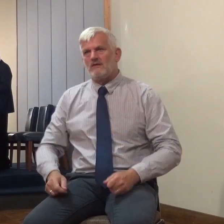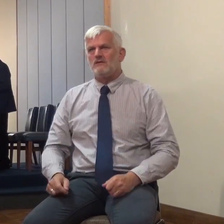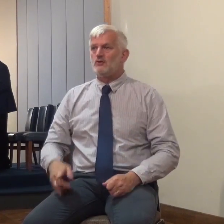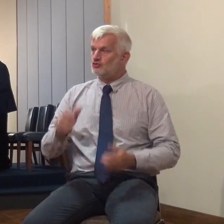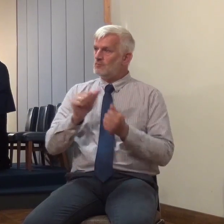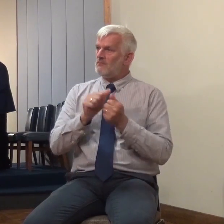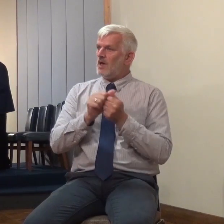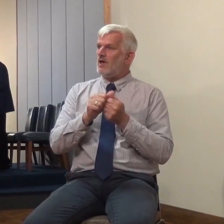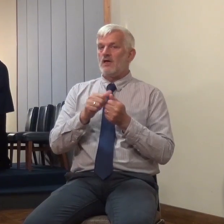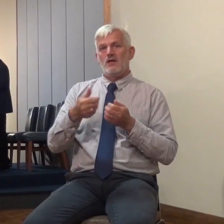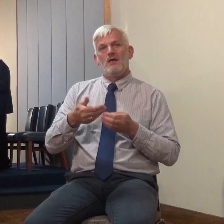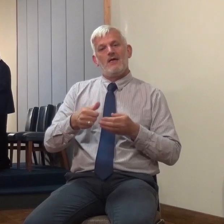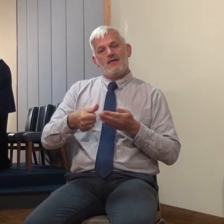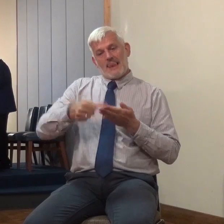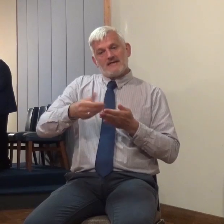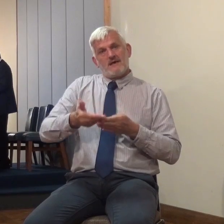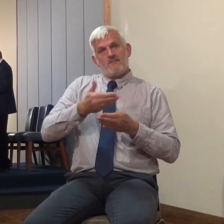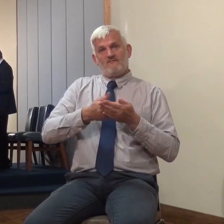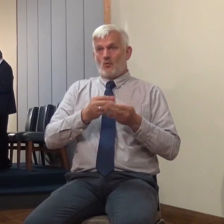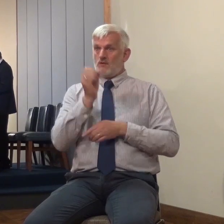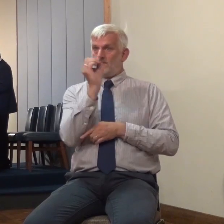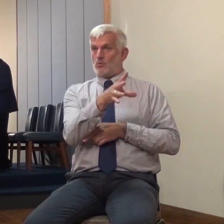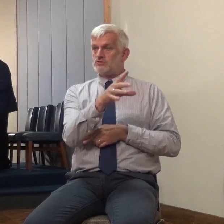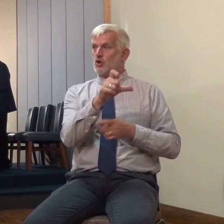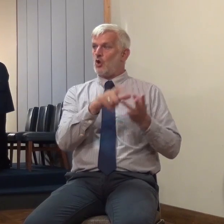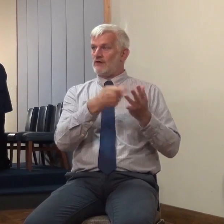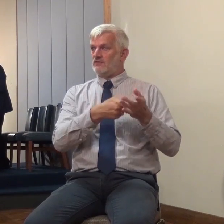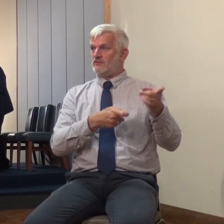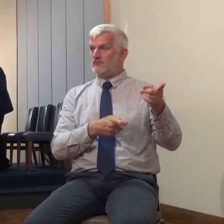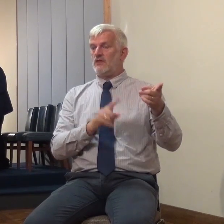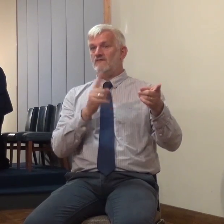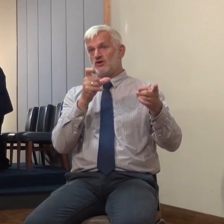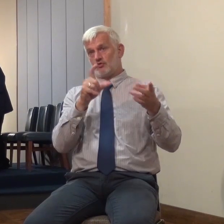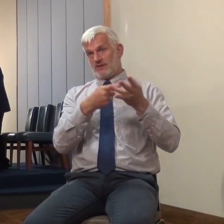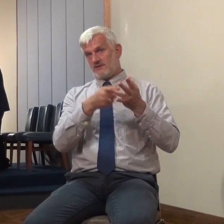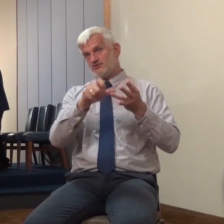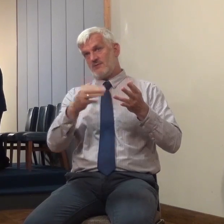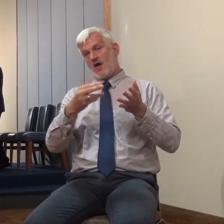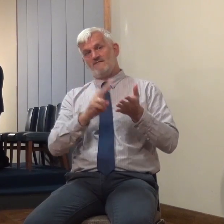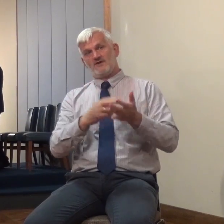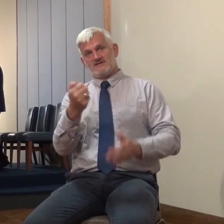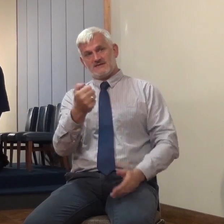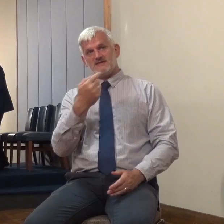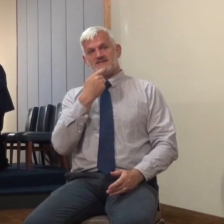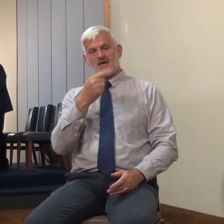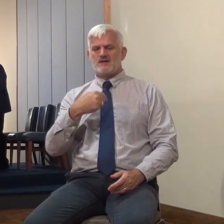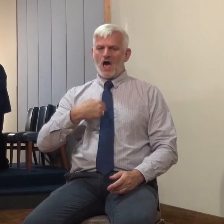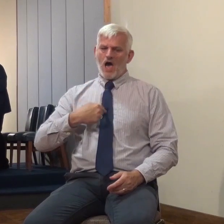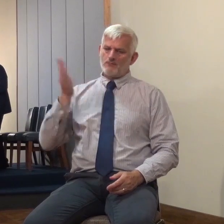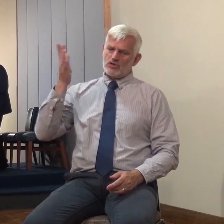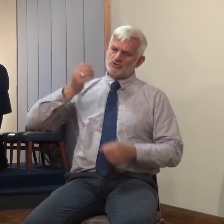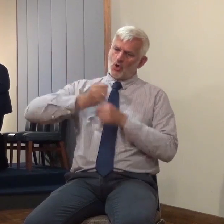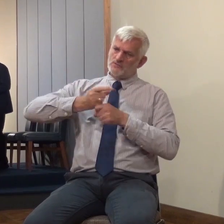to the church in Corinth these things, 1 Corinthians chapter 9, verse 16, "Although I preach the